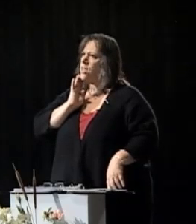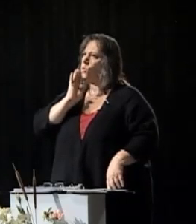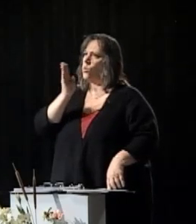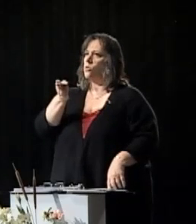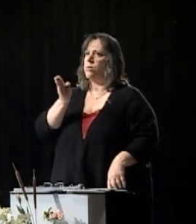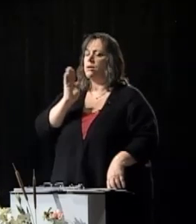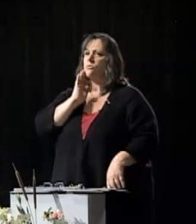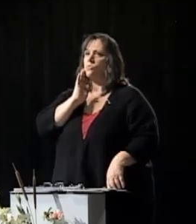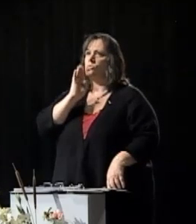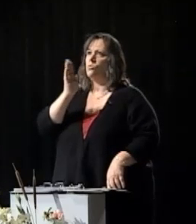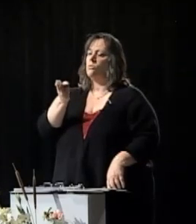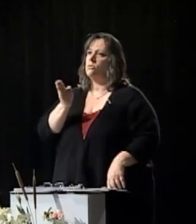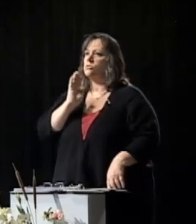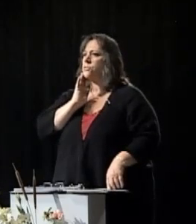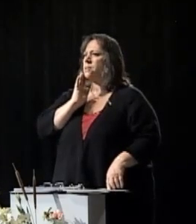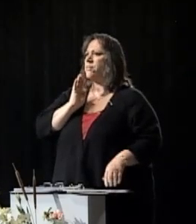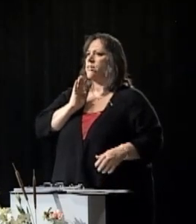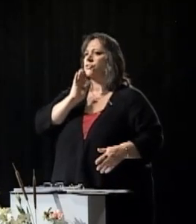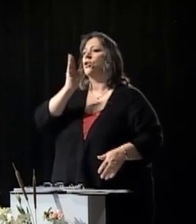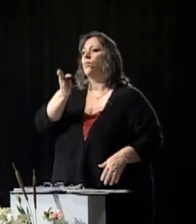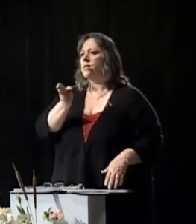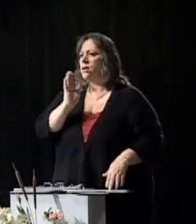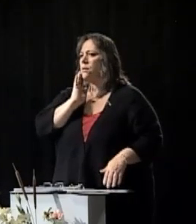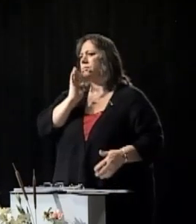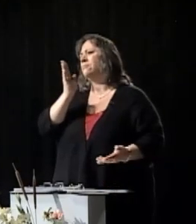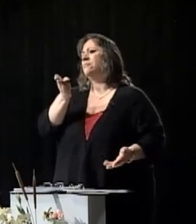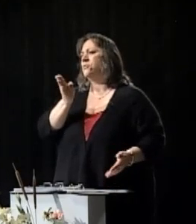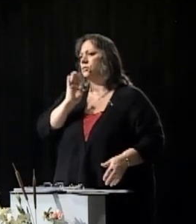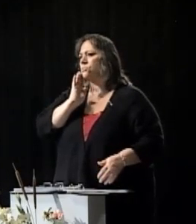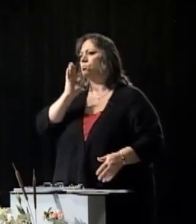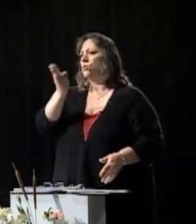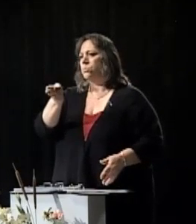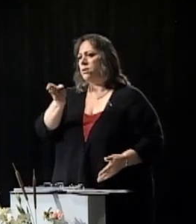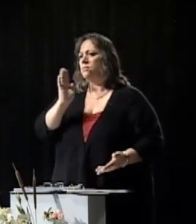will be. Something that's going to happen, will be.